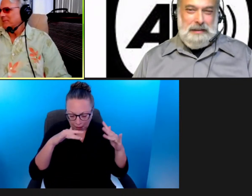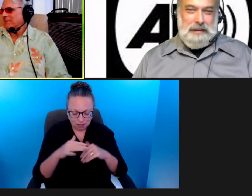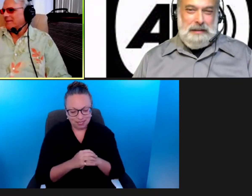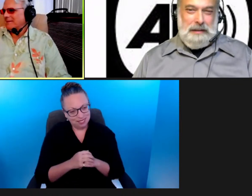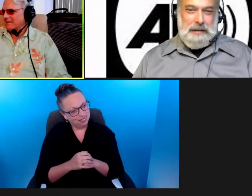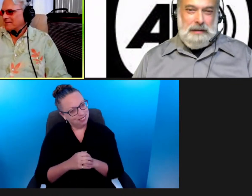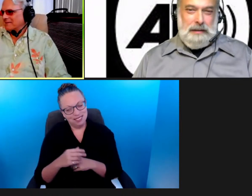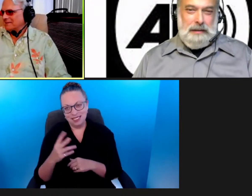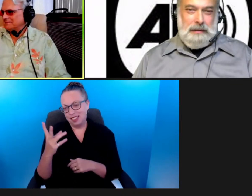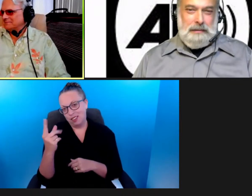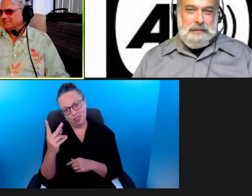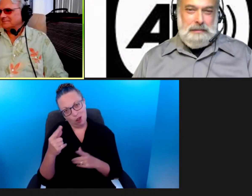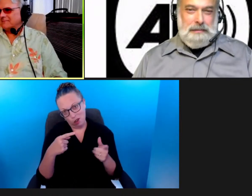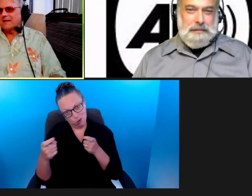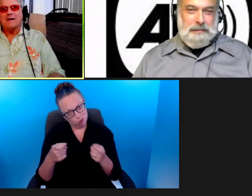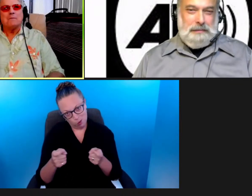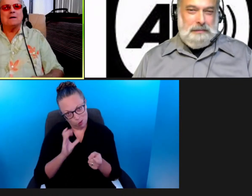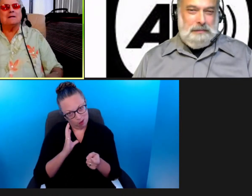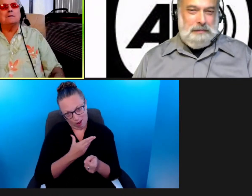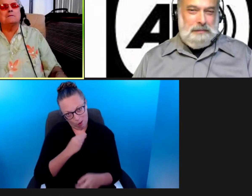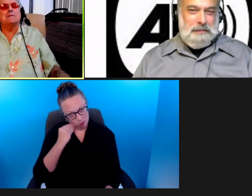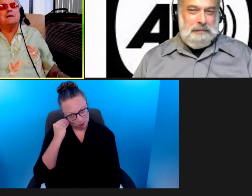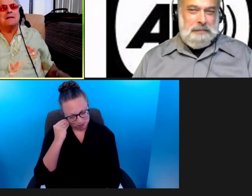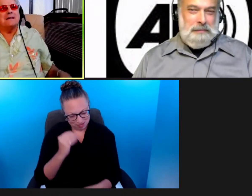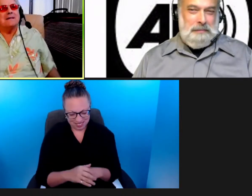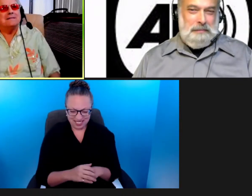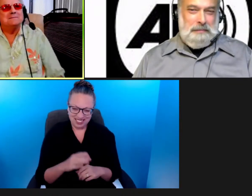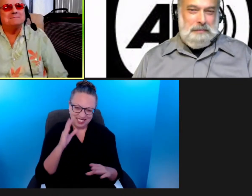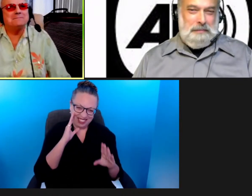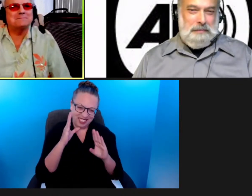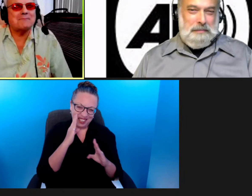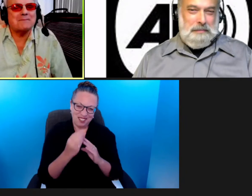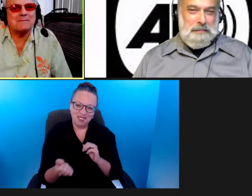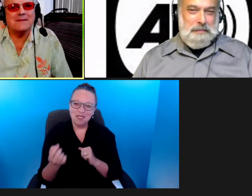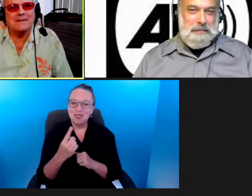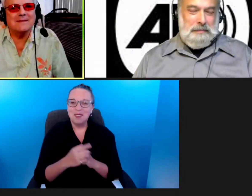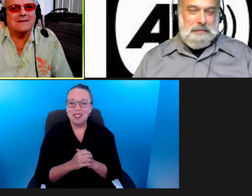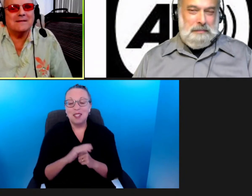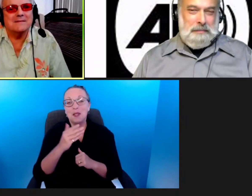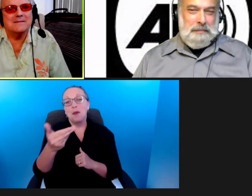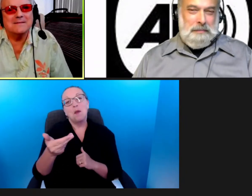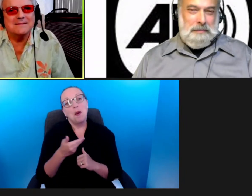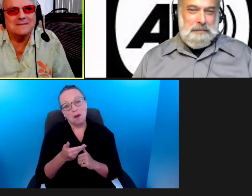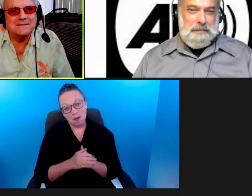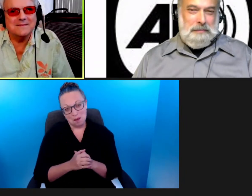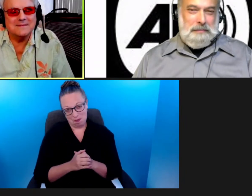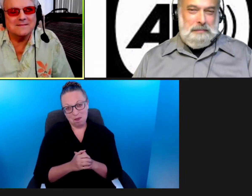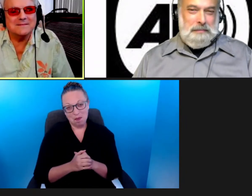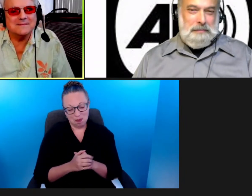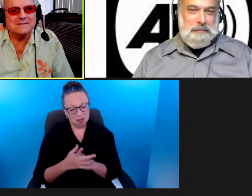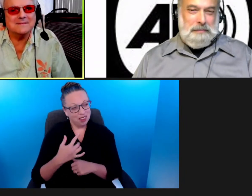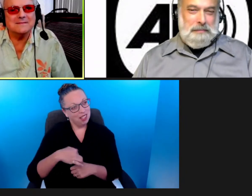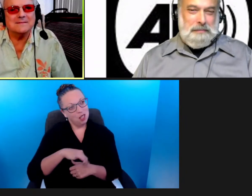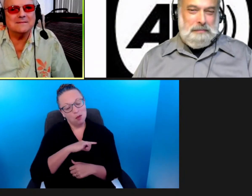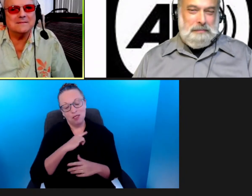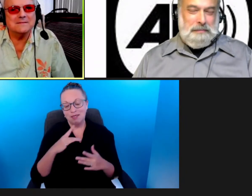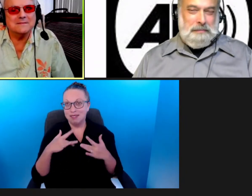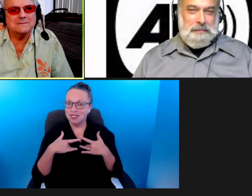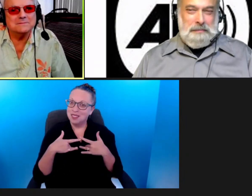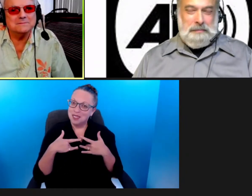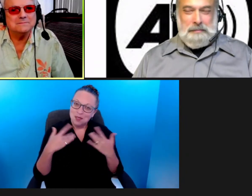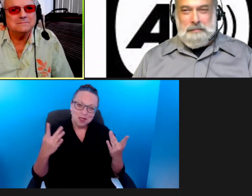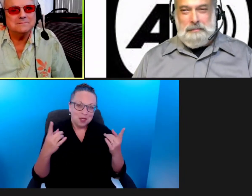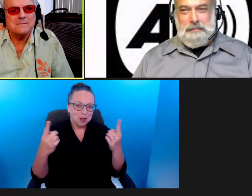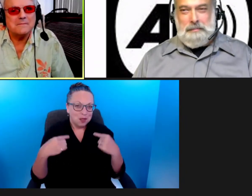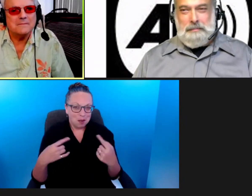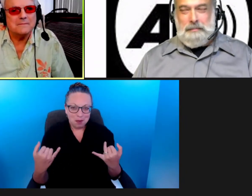Dogs rule in our house. Well, hello, everybody. Well, welcome, everybody. We are so excited that you're here today.